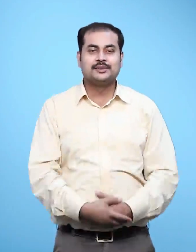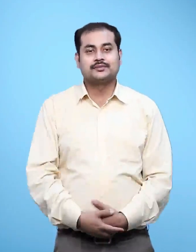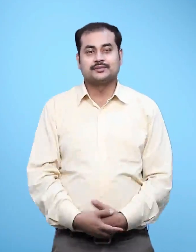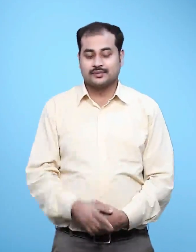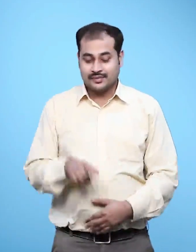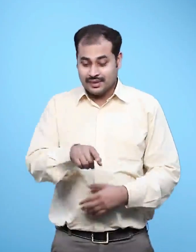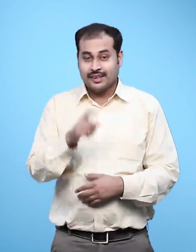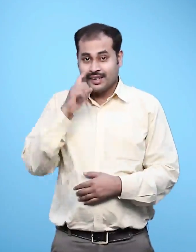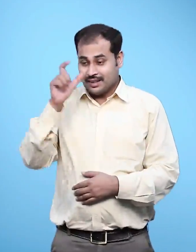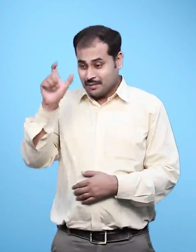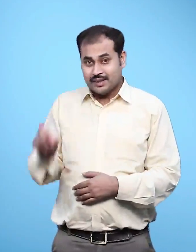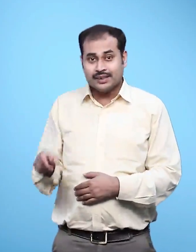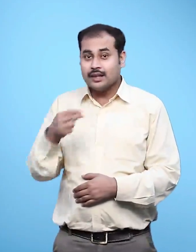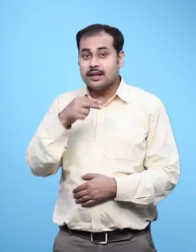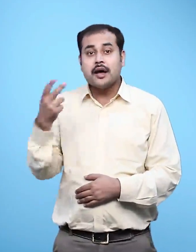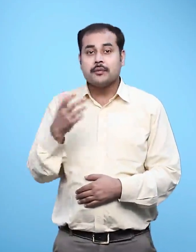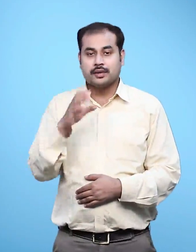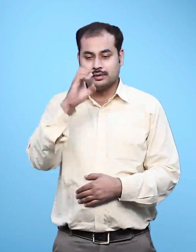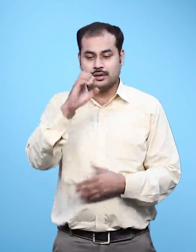There is a fair in Chaitra's village.